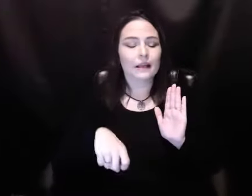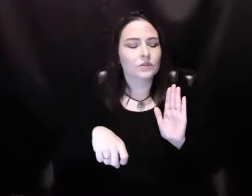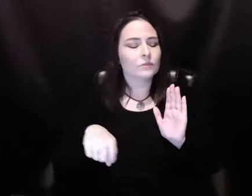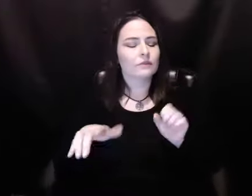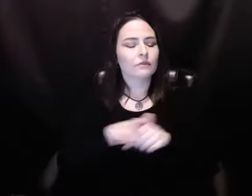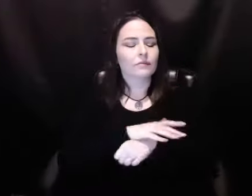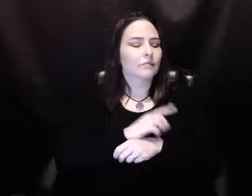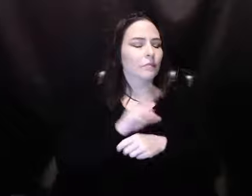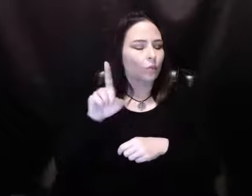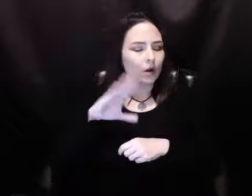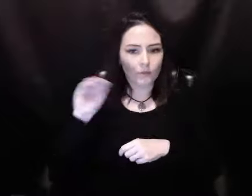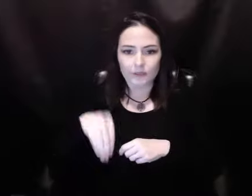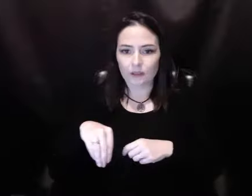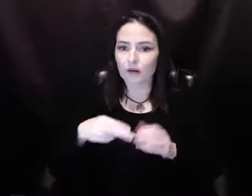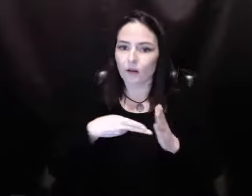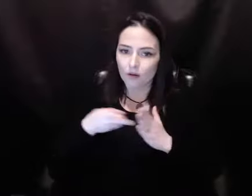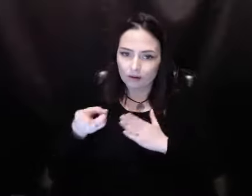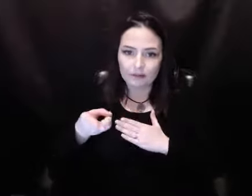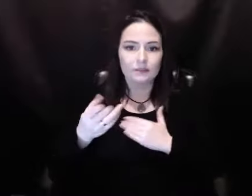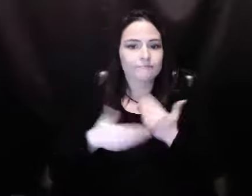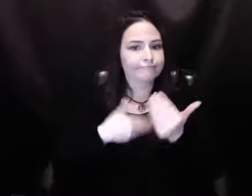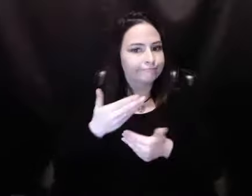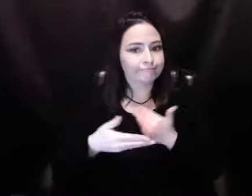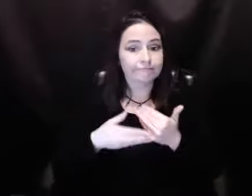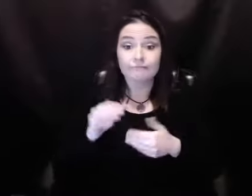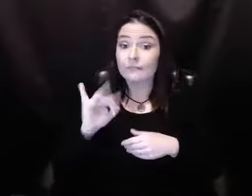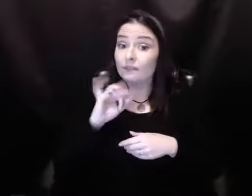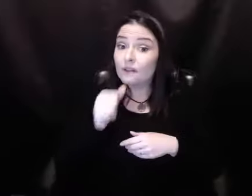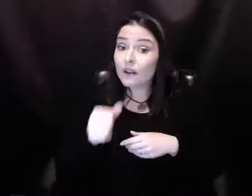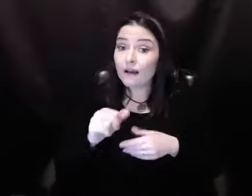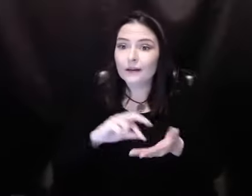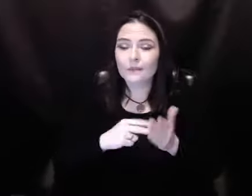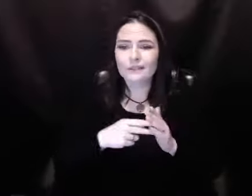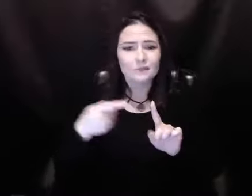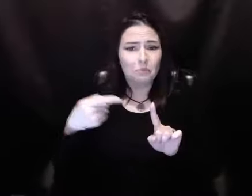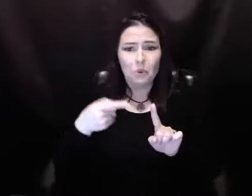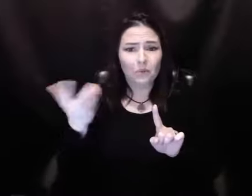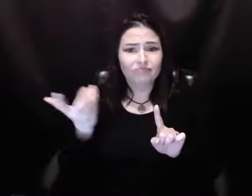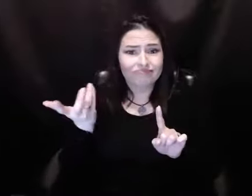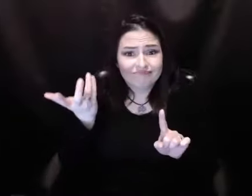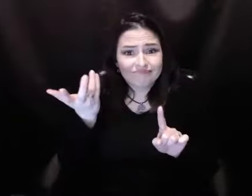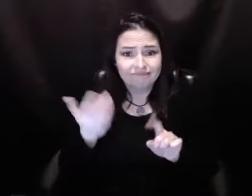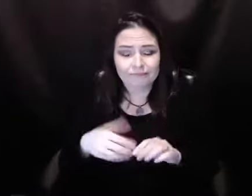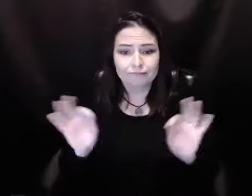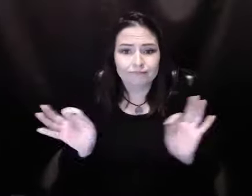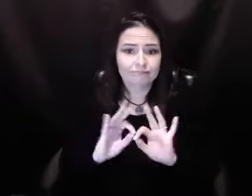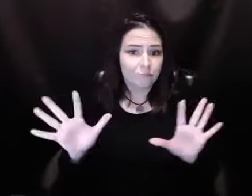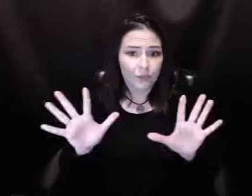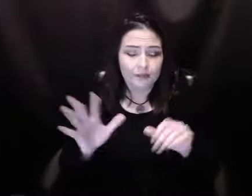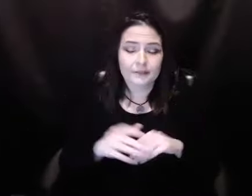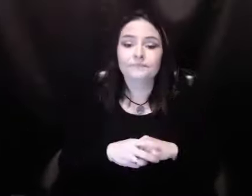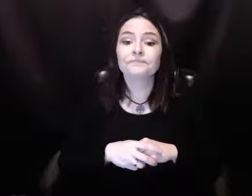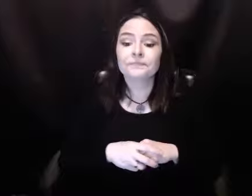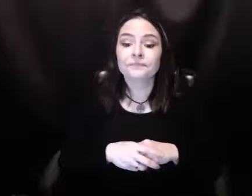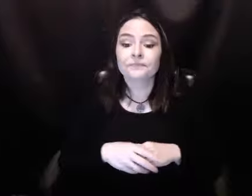to 4 meant to me first. Please remember that whatever I share is strictly my opinion. I believe